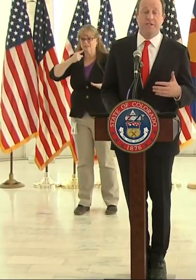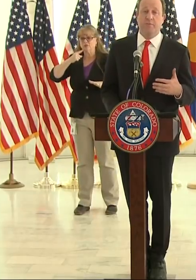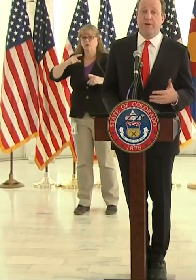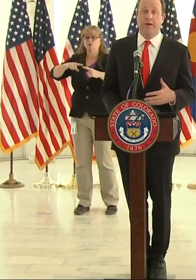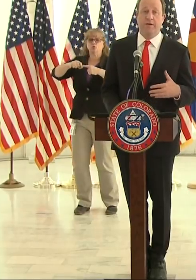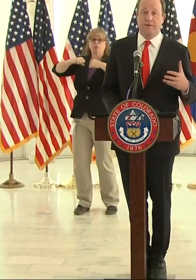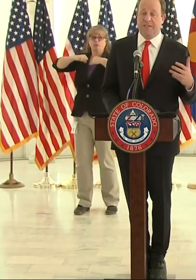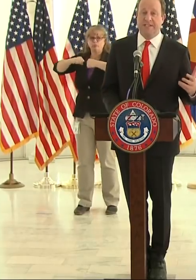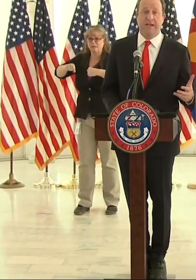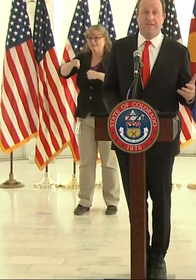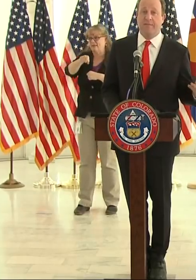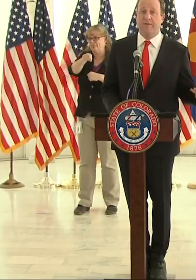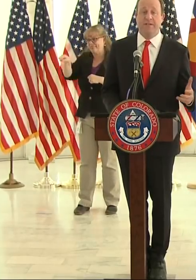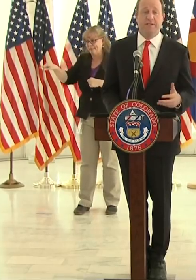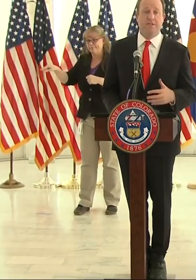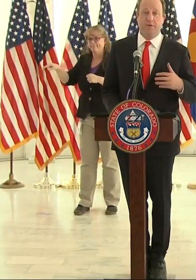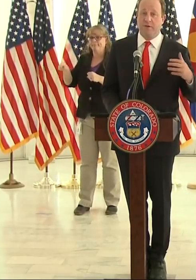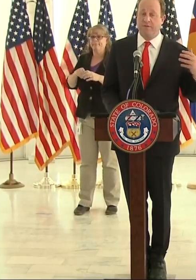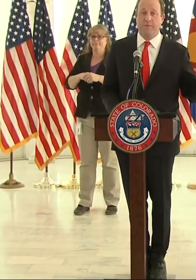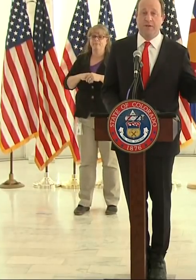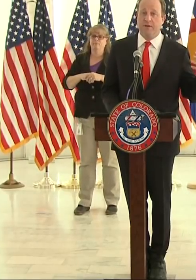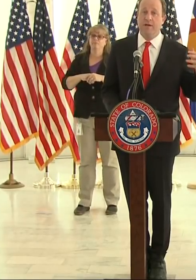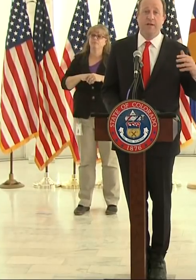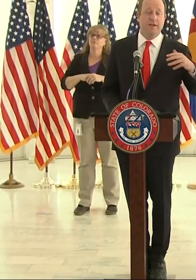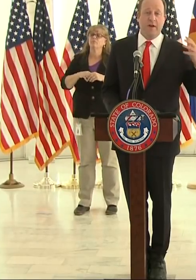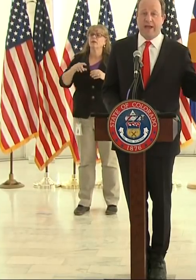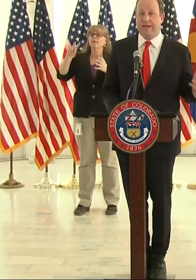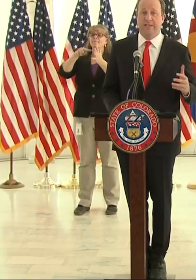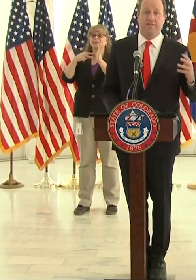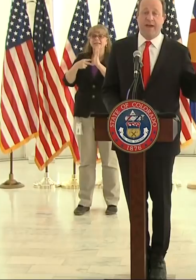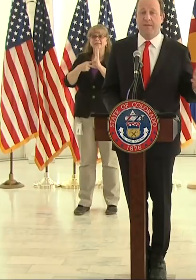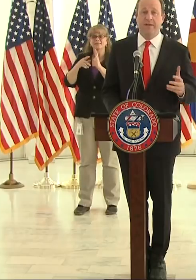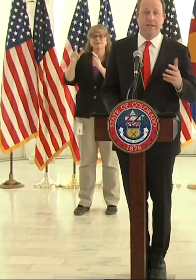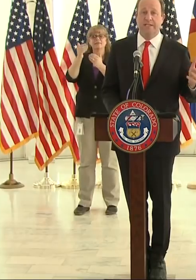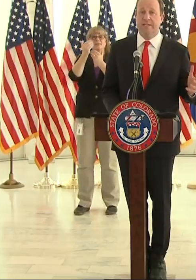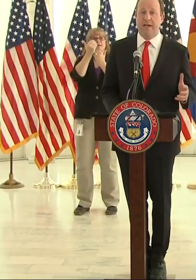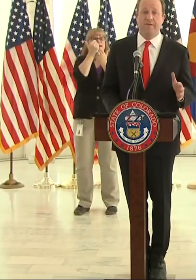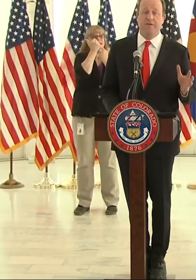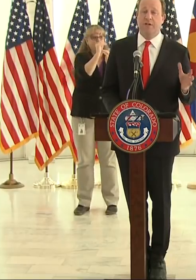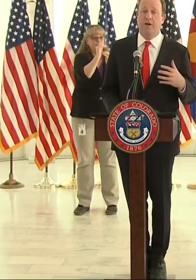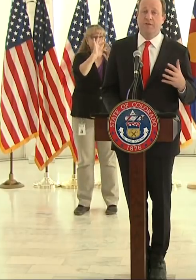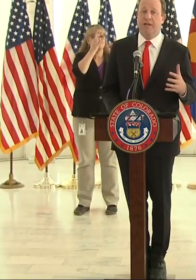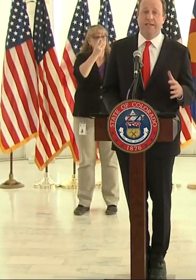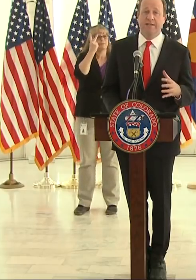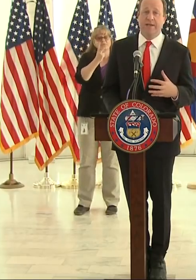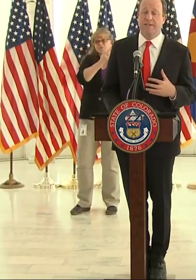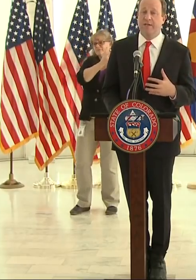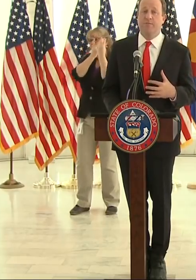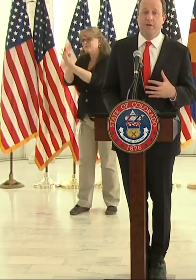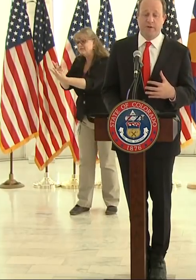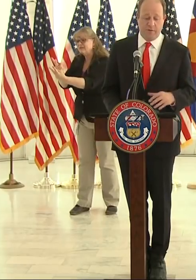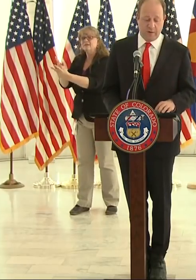many ways, putting off those extended family visits with the grandkids and the family and the nieces and nephews and all those kinds of things that could put you at a great